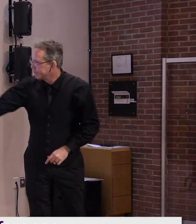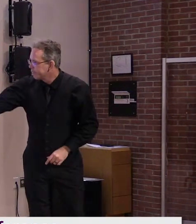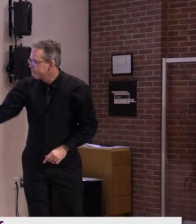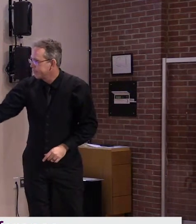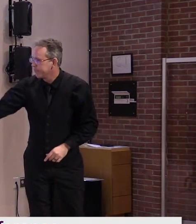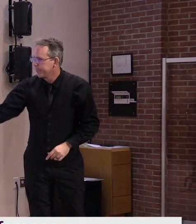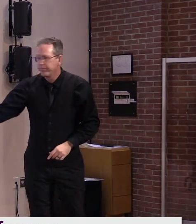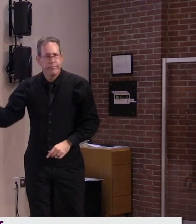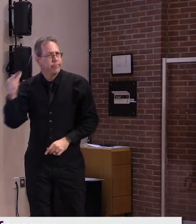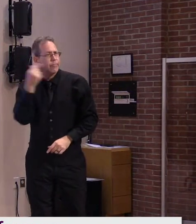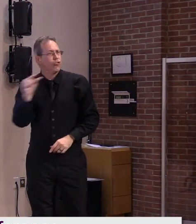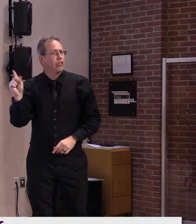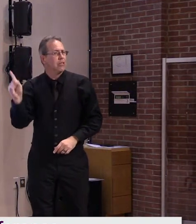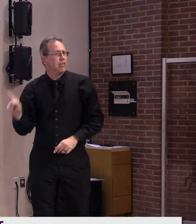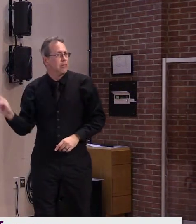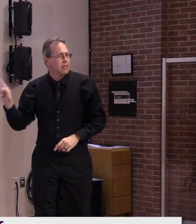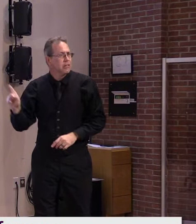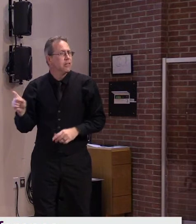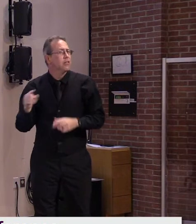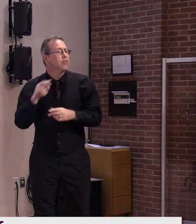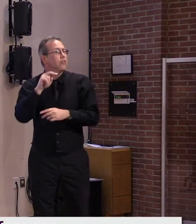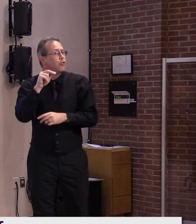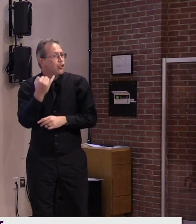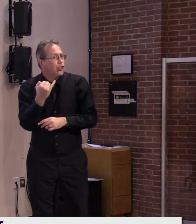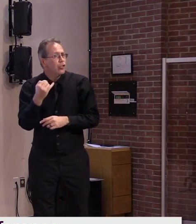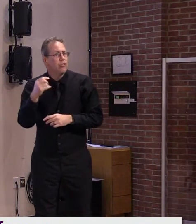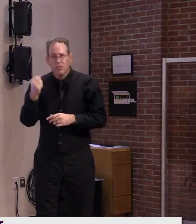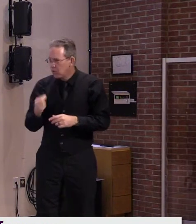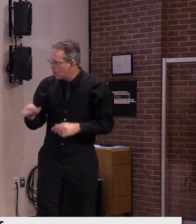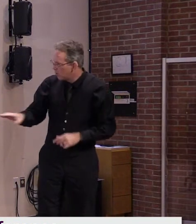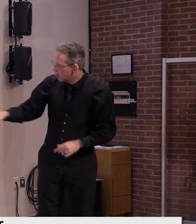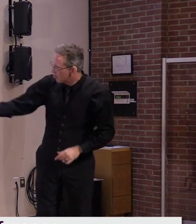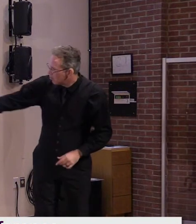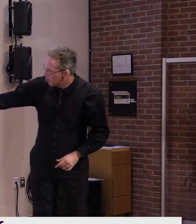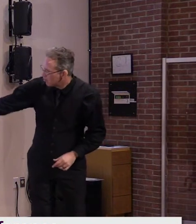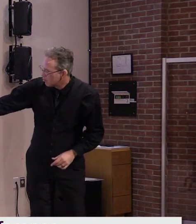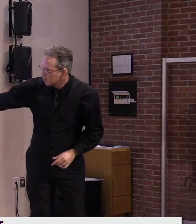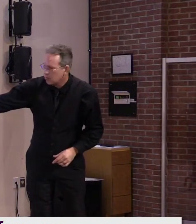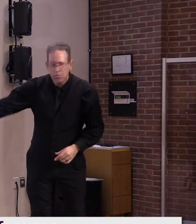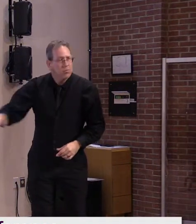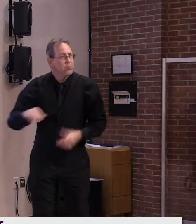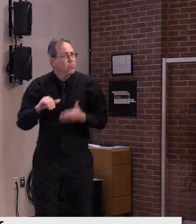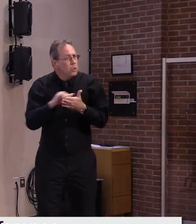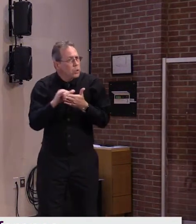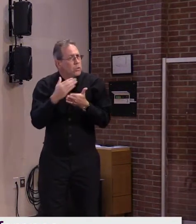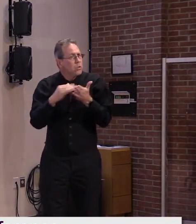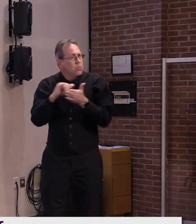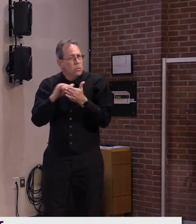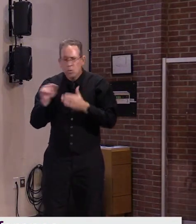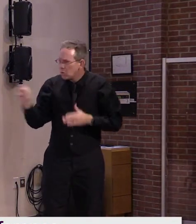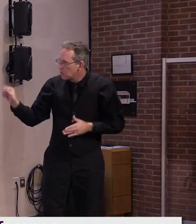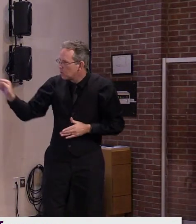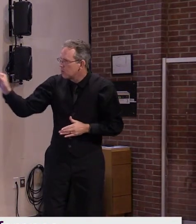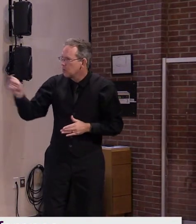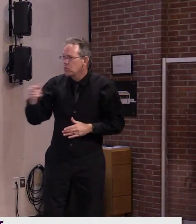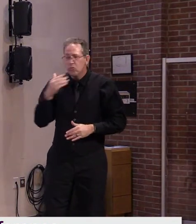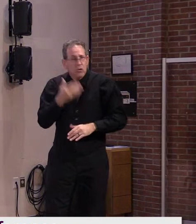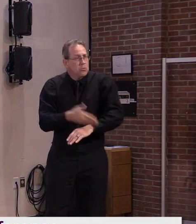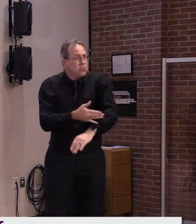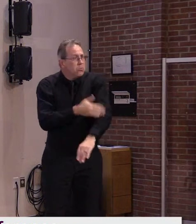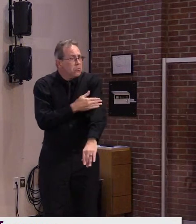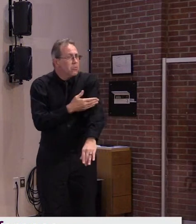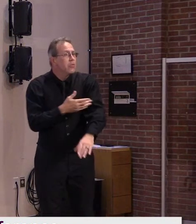Hampshire and parts of New Jersey and New York also improving as well. Again, Connecticut and Massachusetts have seen their cases come down, but they've also seen